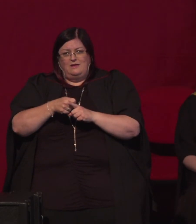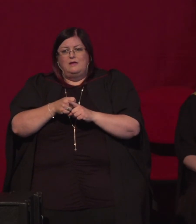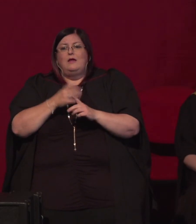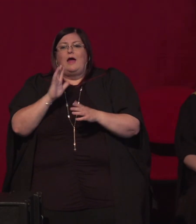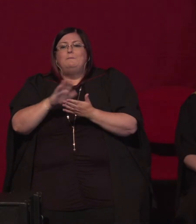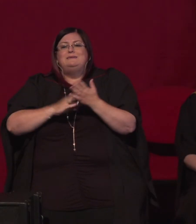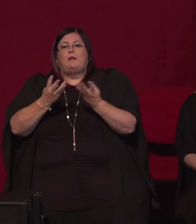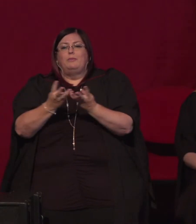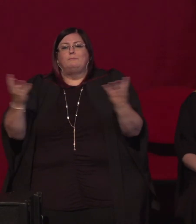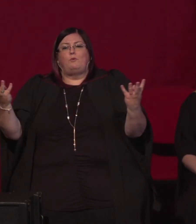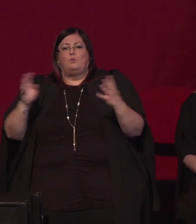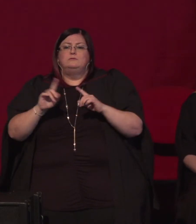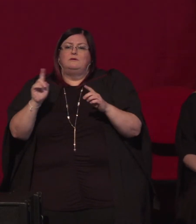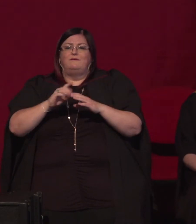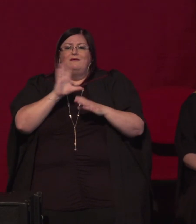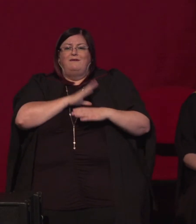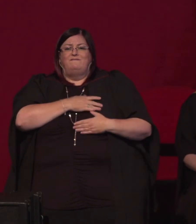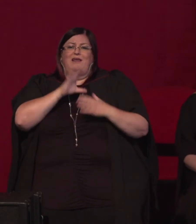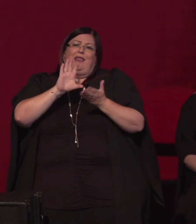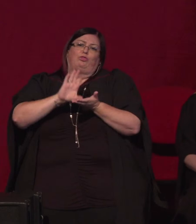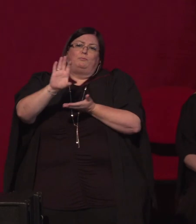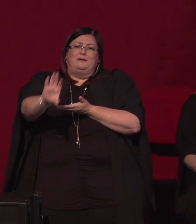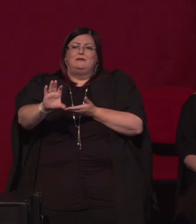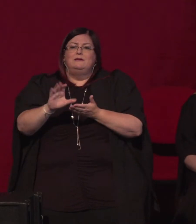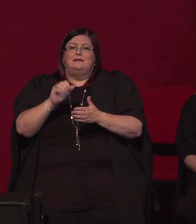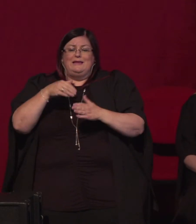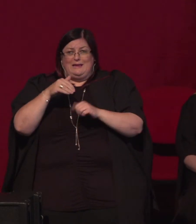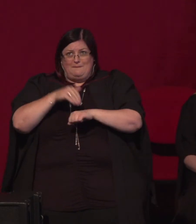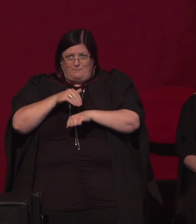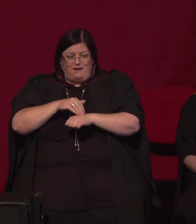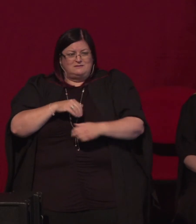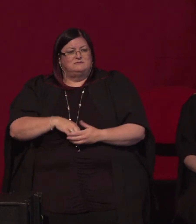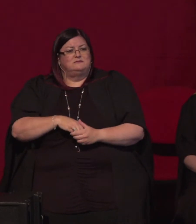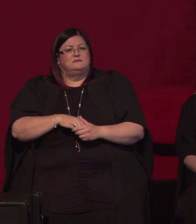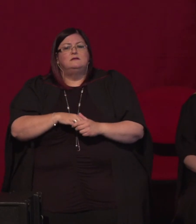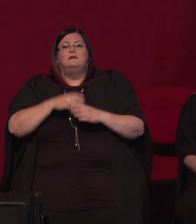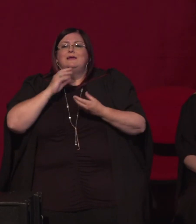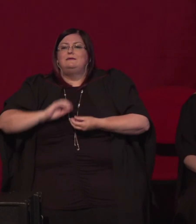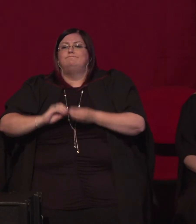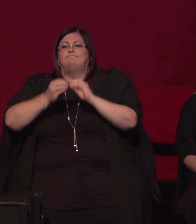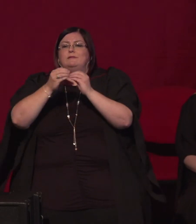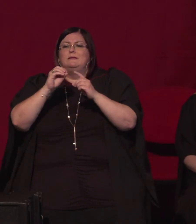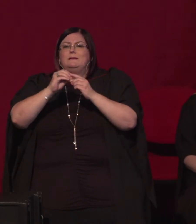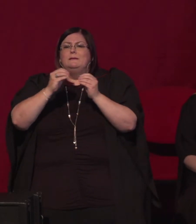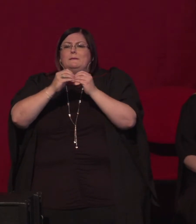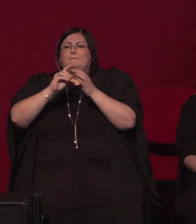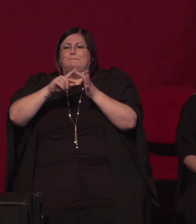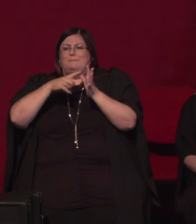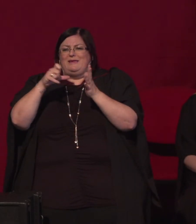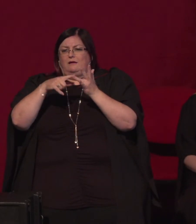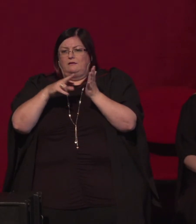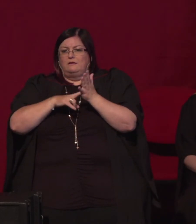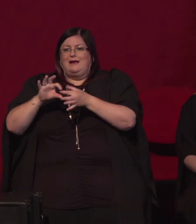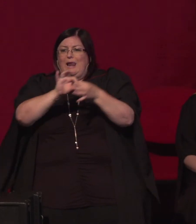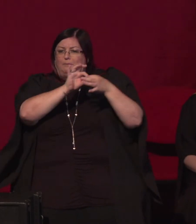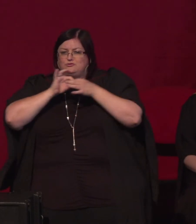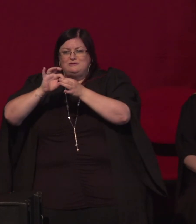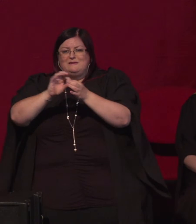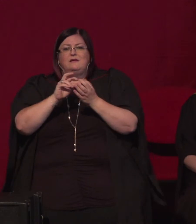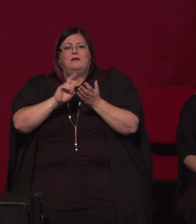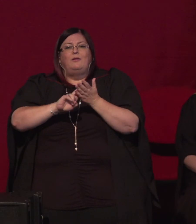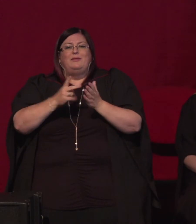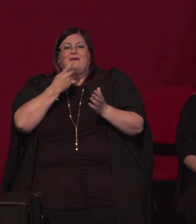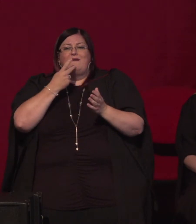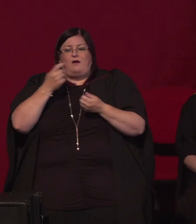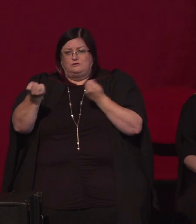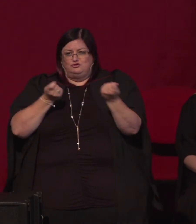Philanthropy Impact. He has also co-founded the Beacon Collaborative and was vice chair of the Watts